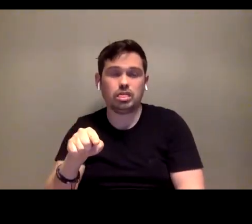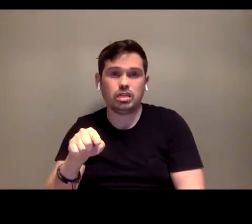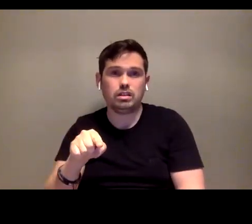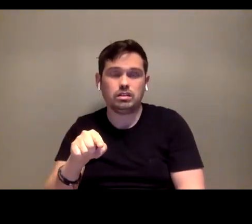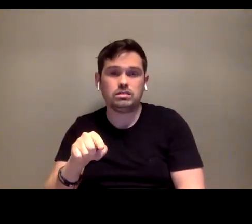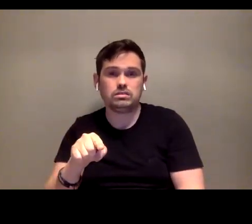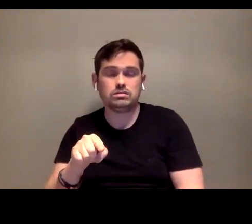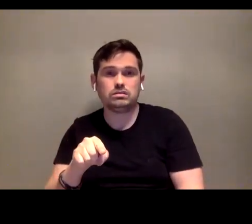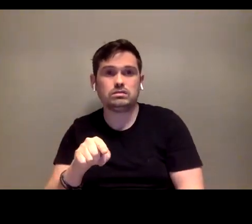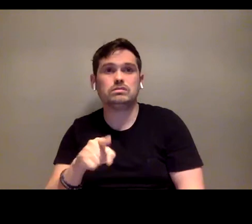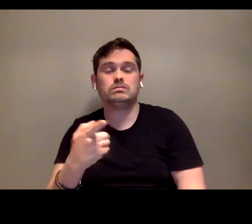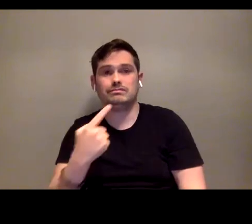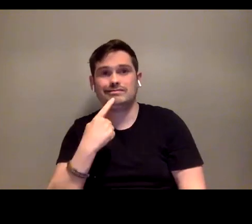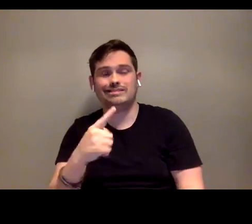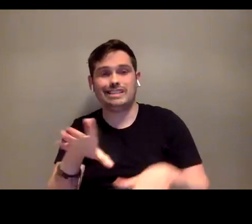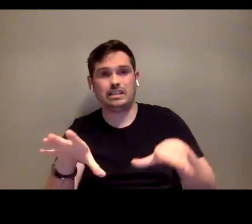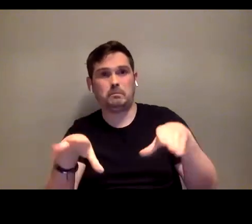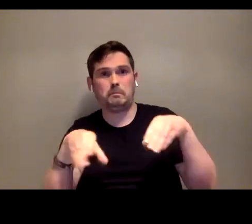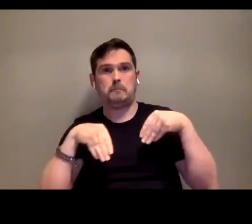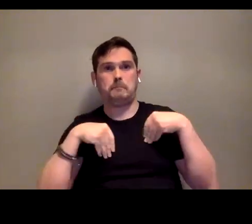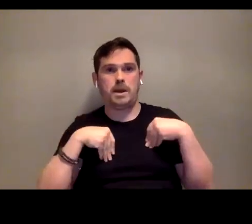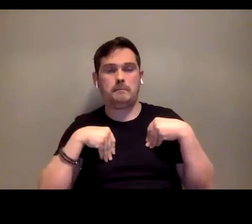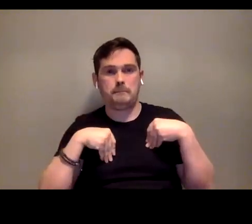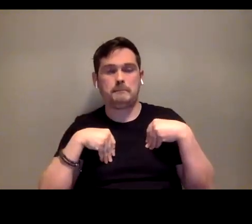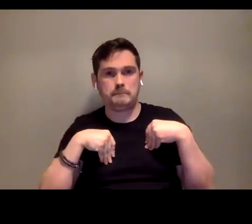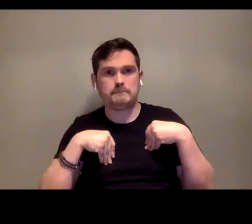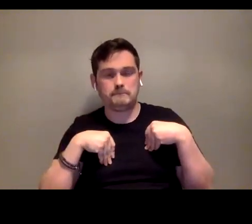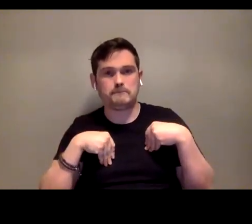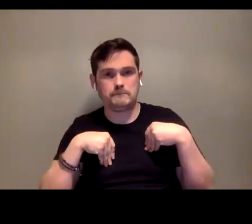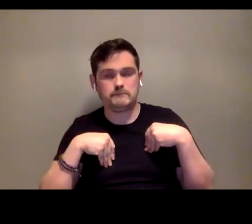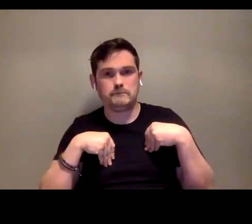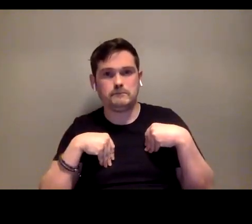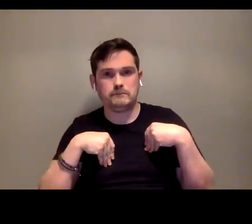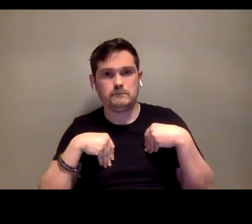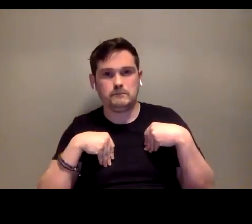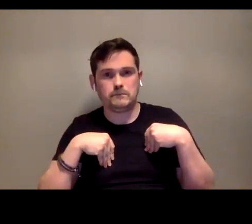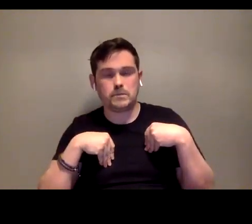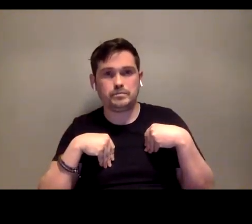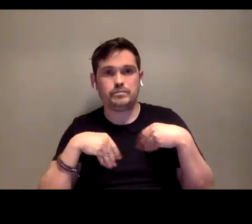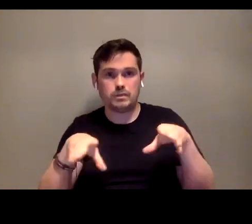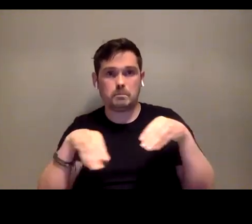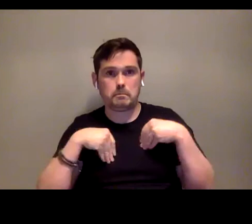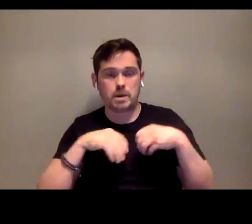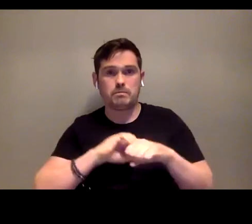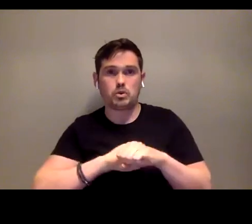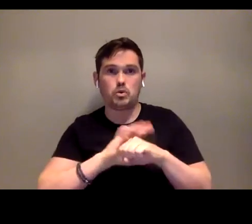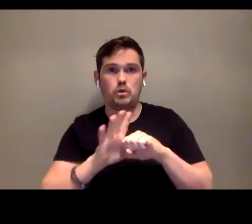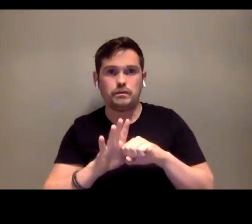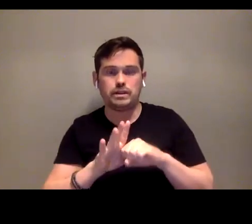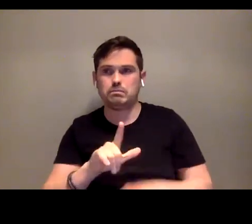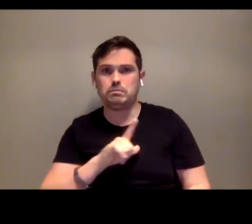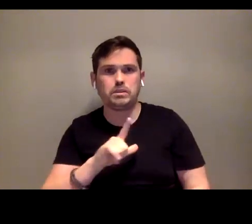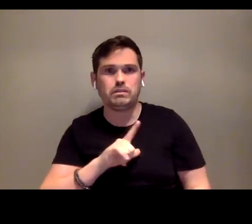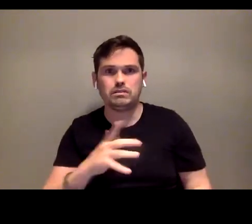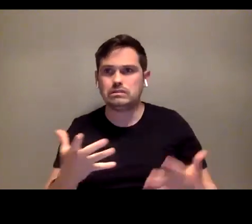sectors growing rapidly, because workers have been under so much pressure to go into work for fear of losing their income,